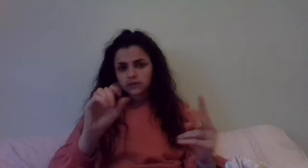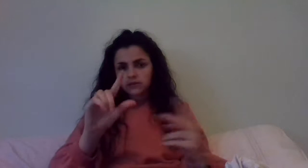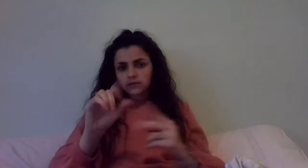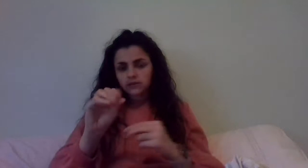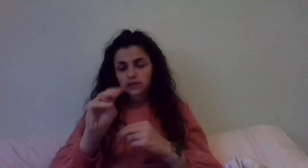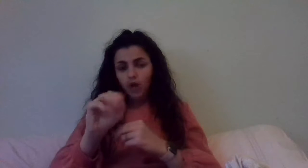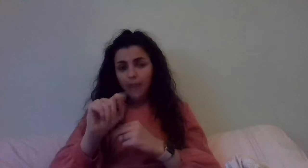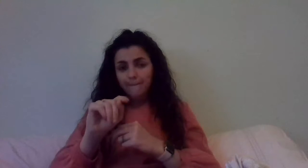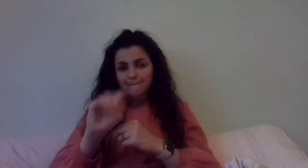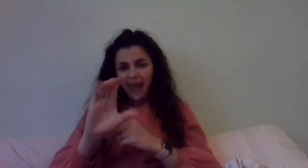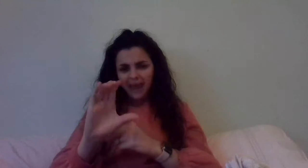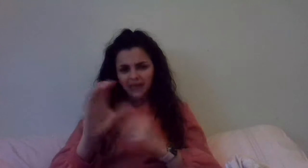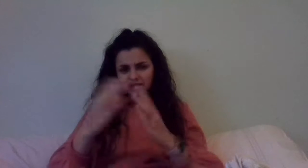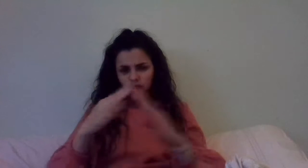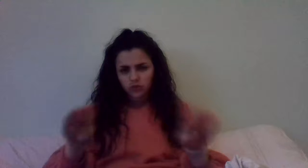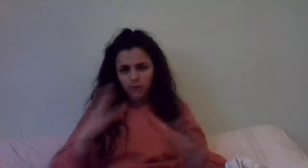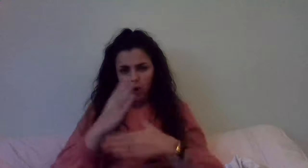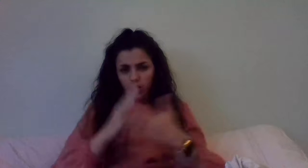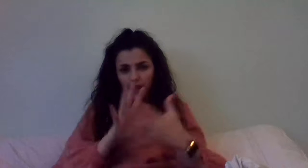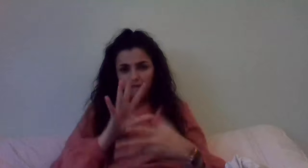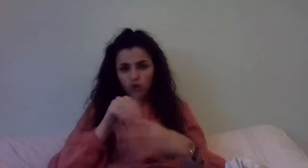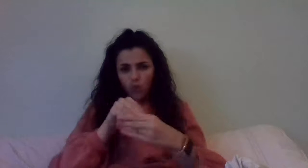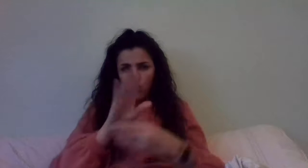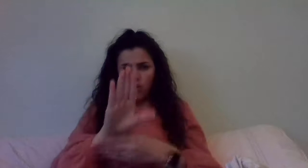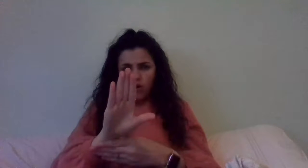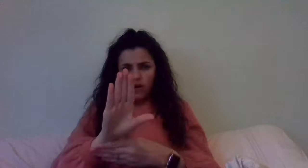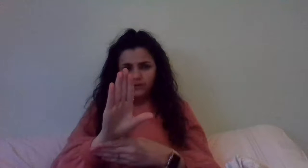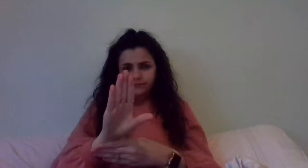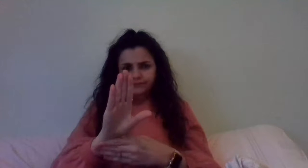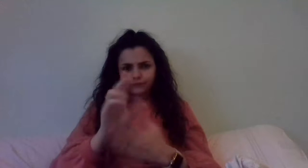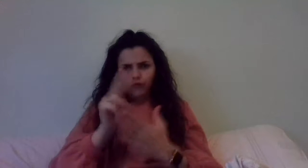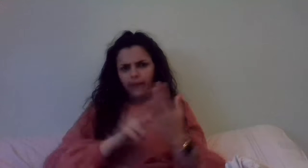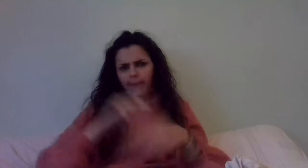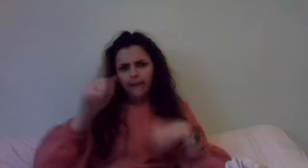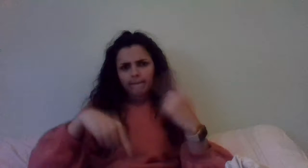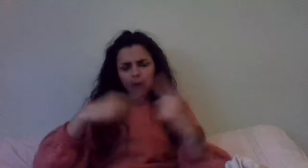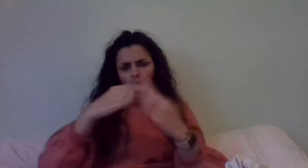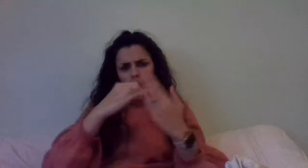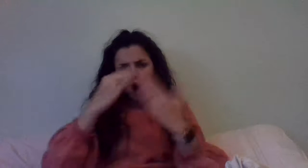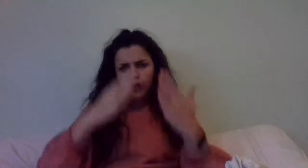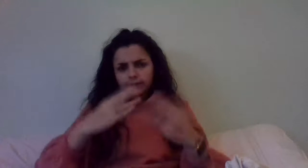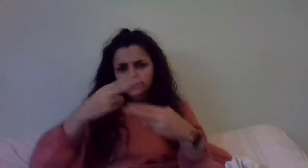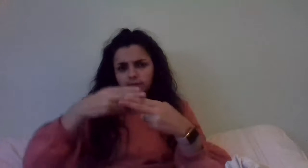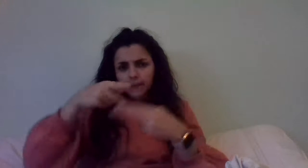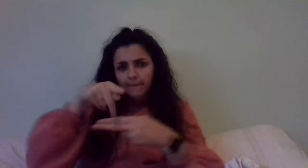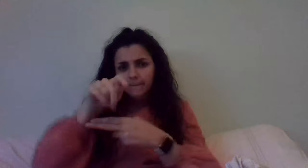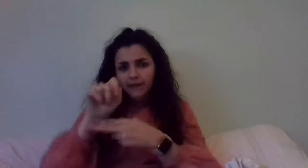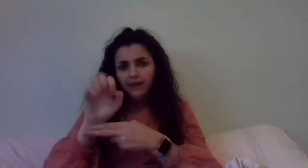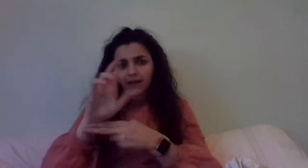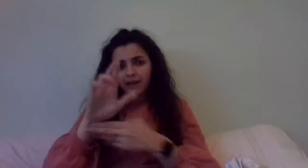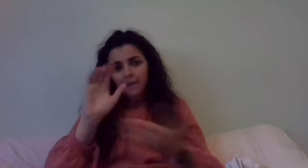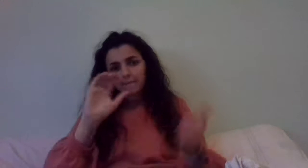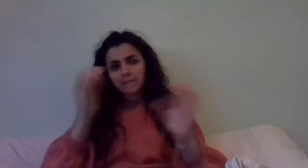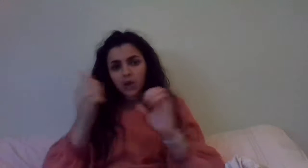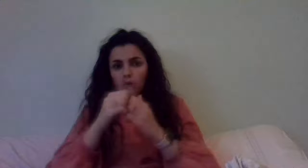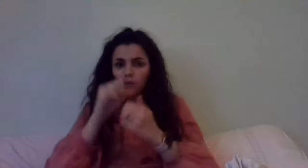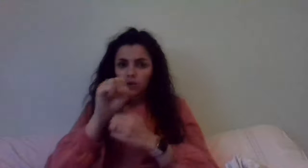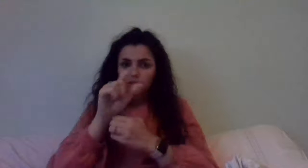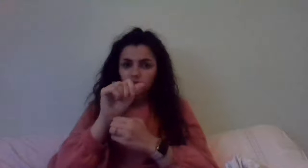when he talks about how the paintings were cut in half. This is a reference to Solomon of the Bible, who, when 2 women are warring over who